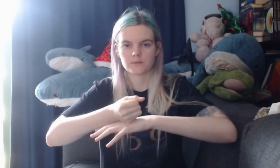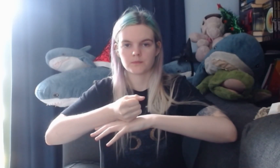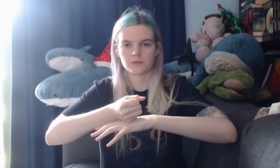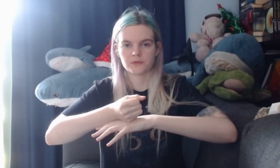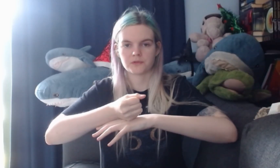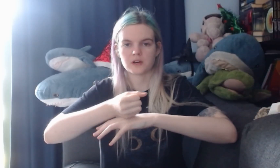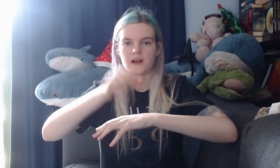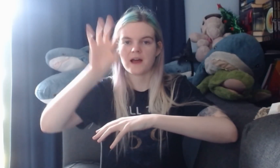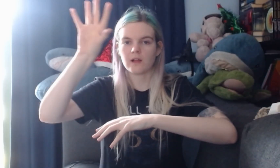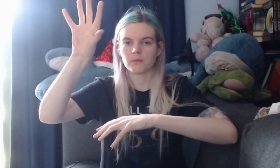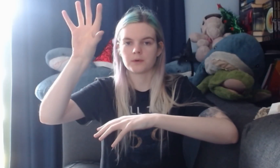for help.